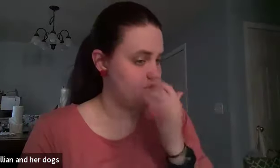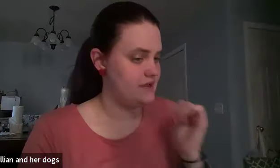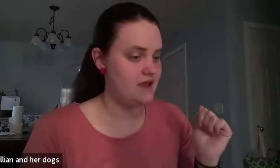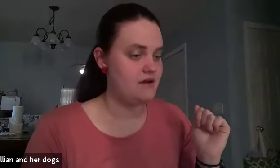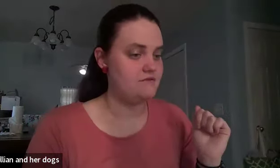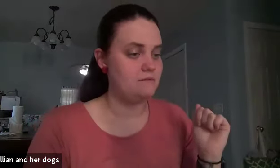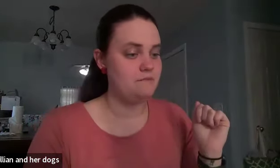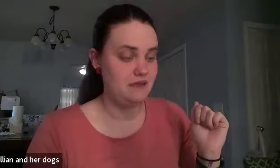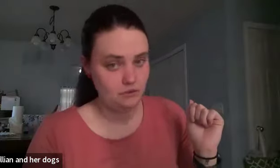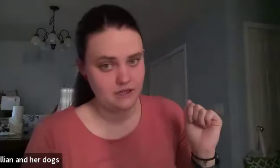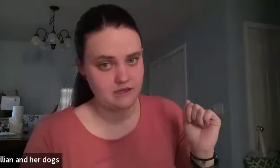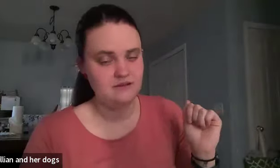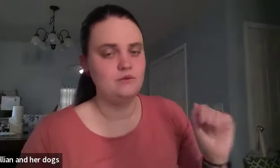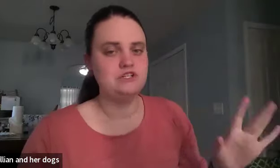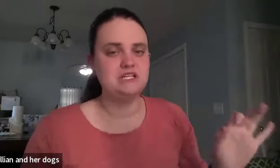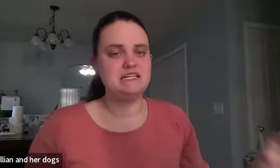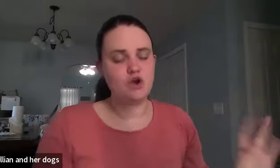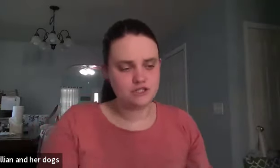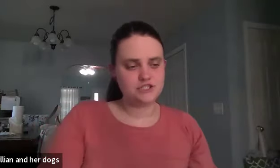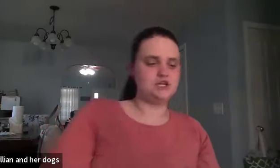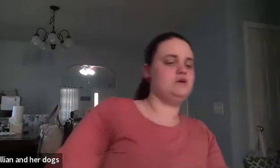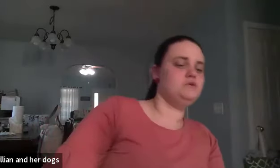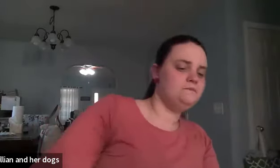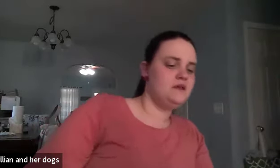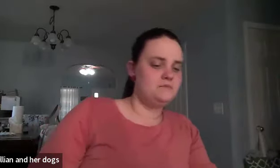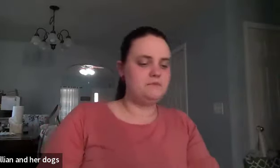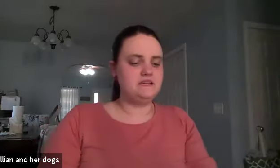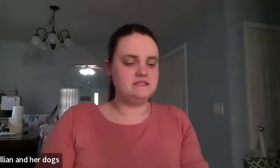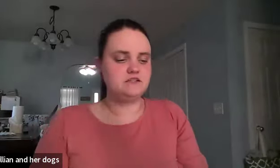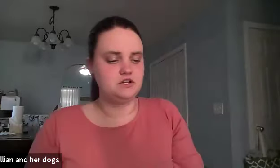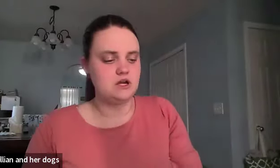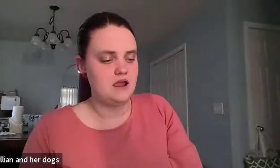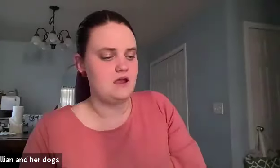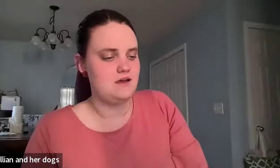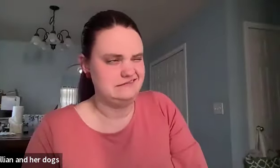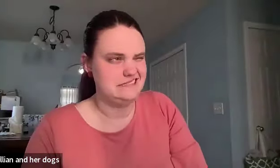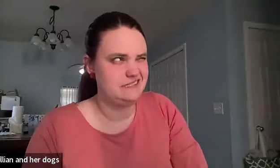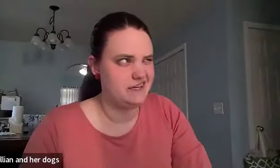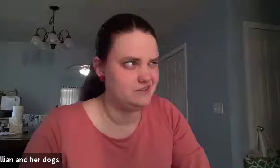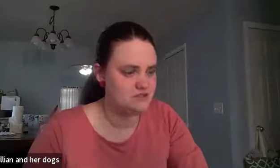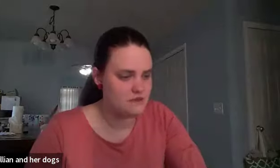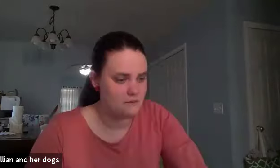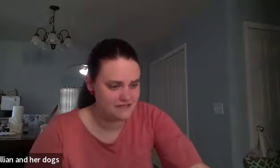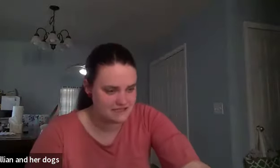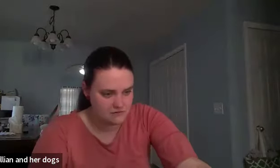Then we have penguin, which it's hard to show, but basically you're gonna have, let's see if I can do this without making it.